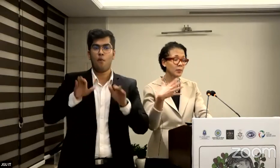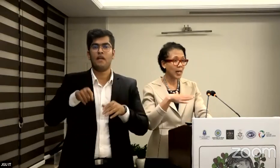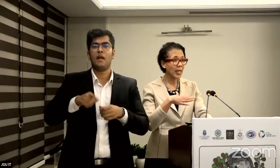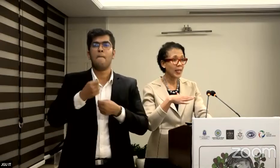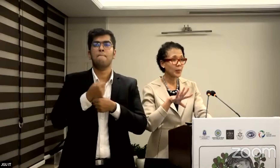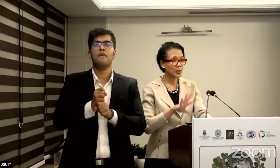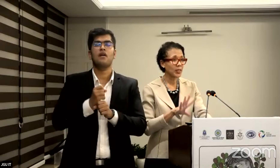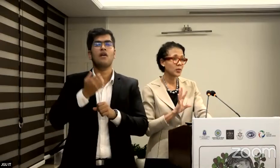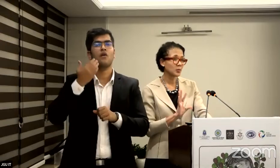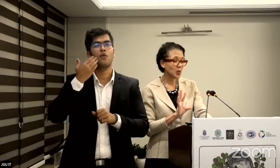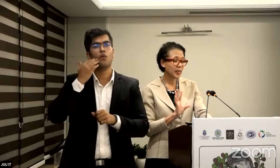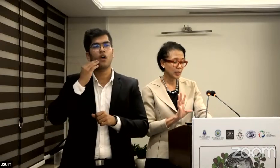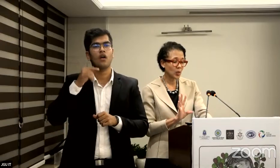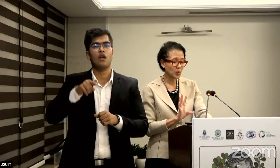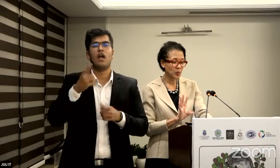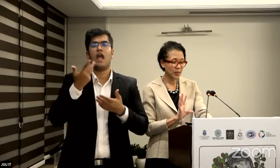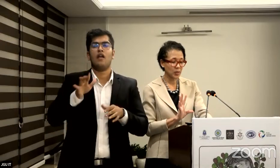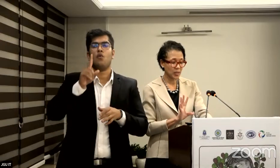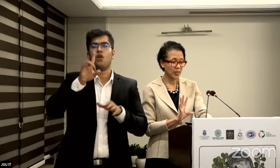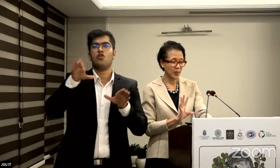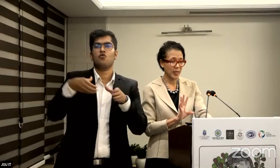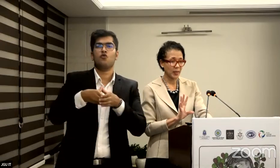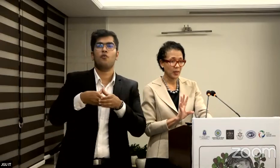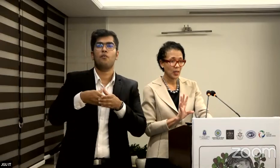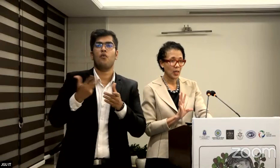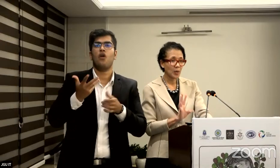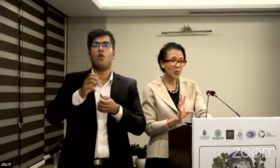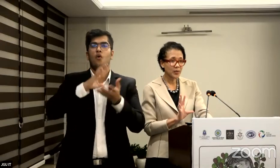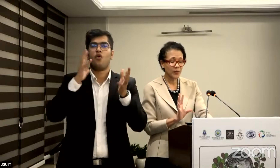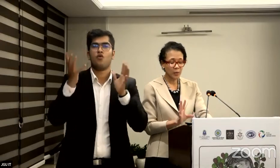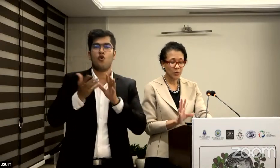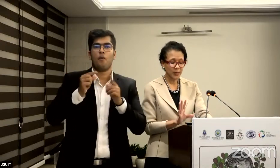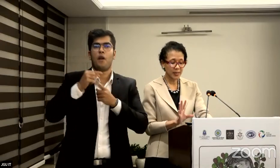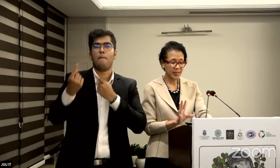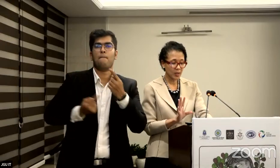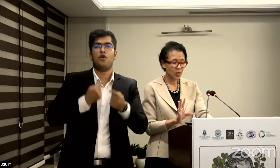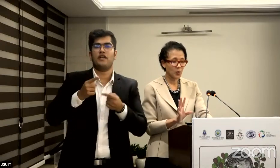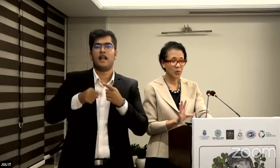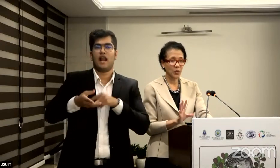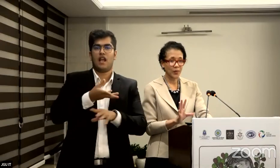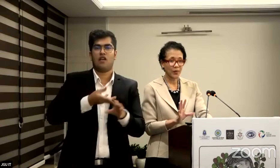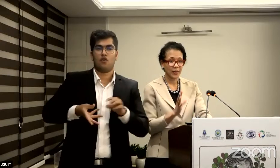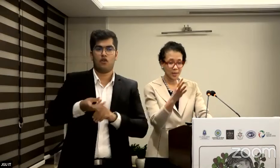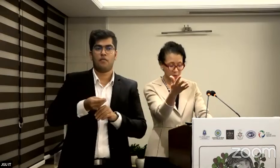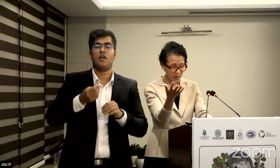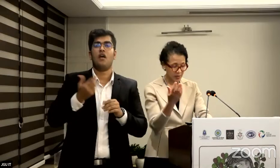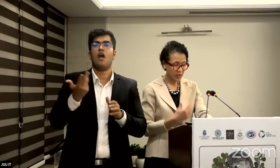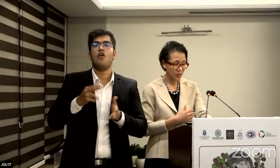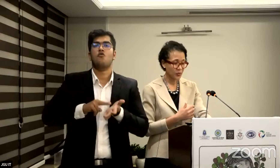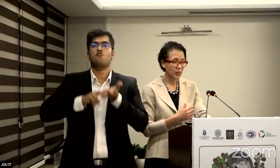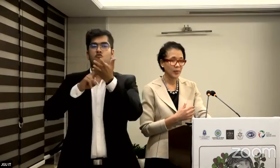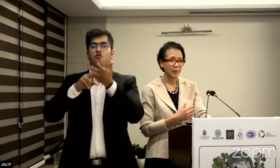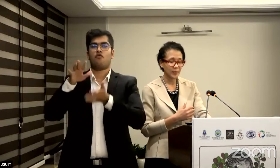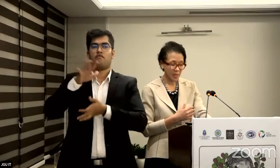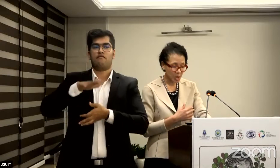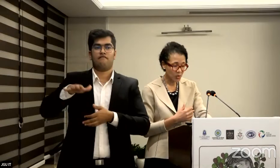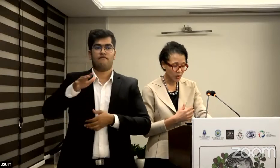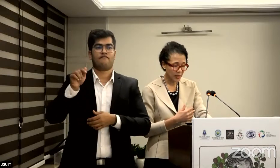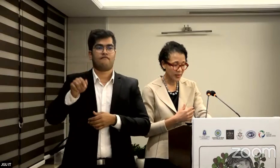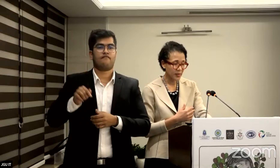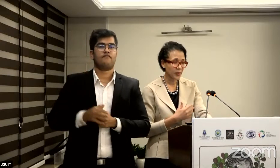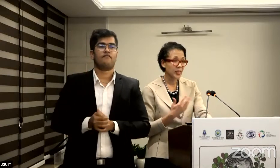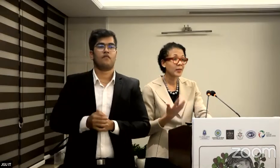created by a particular moment in global political economy, a moment of vulnerability in the global north. Dr. Shantanu